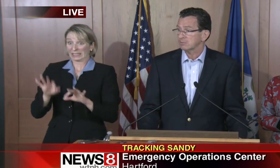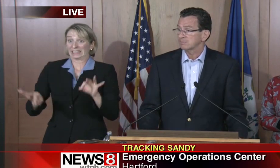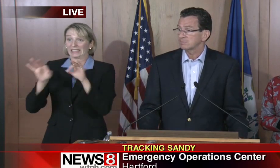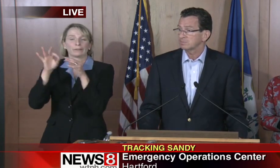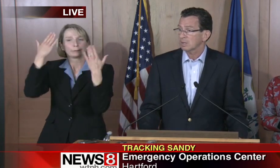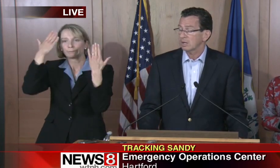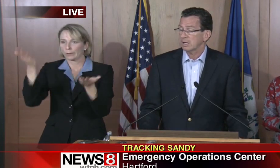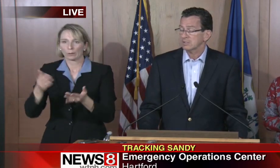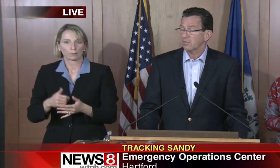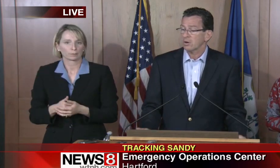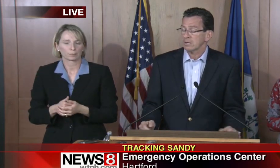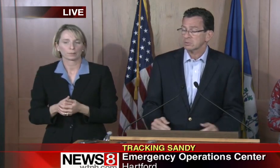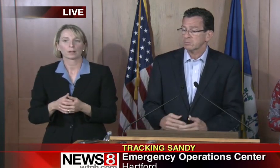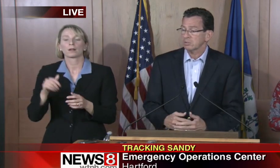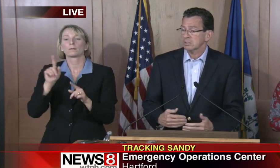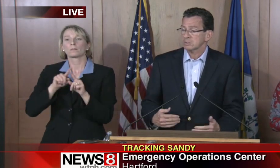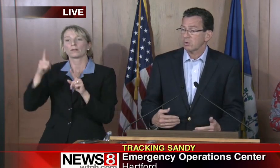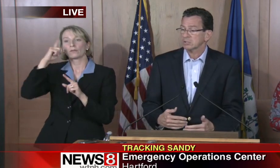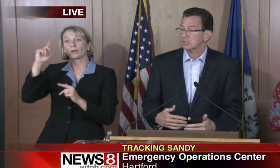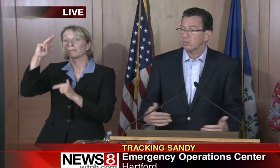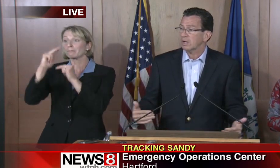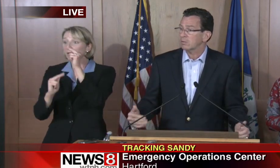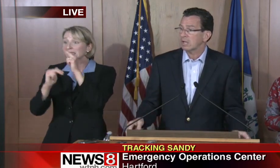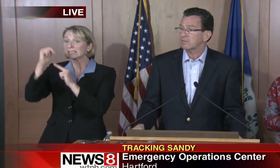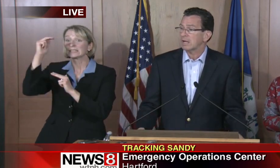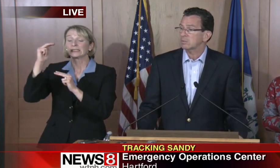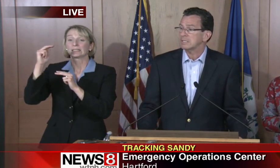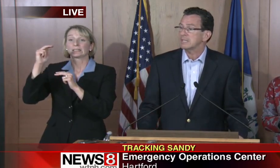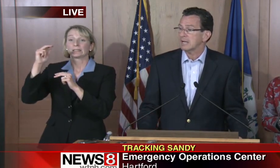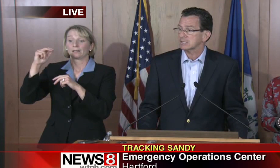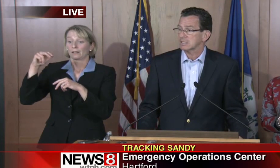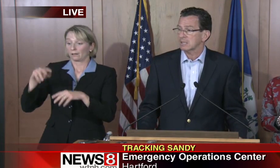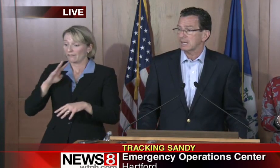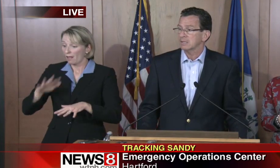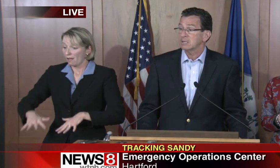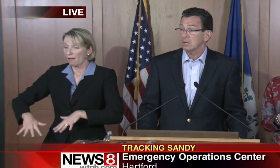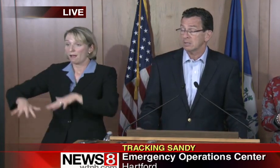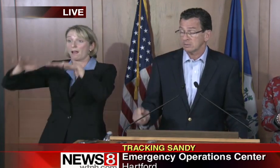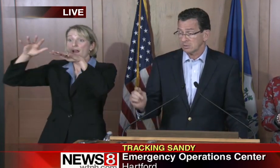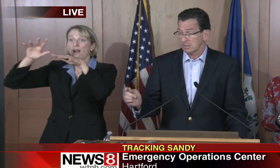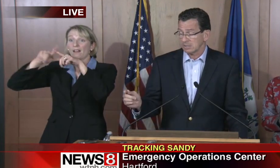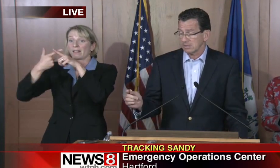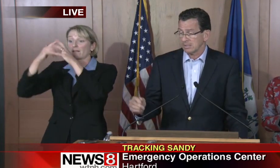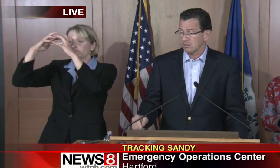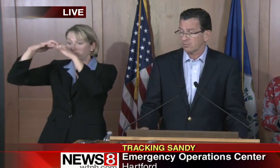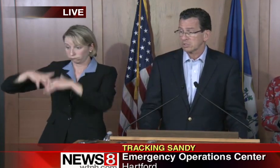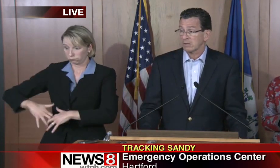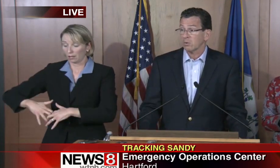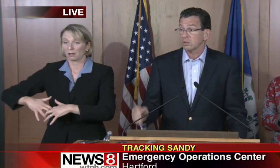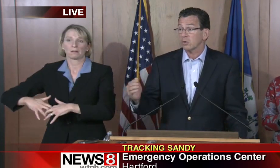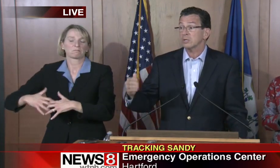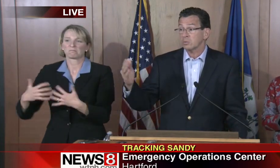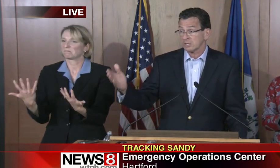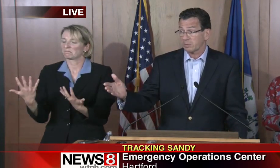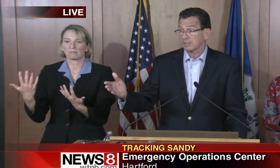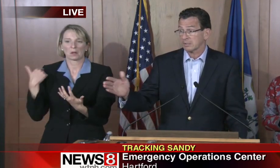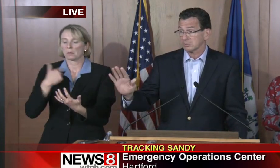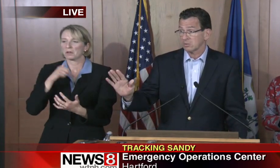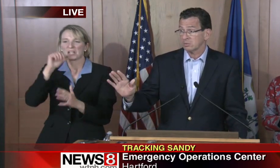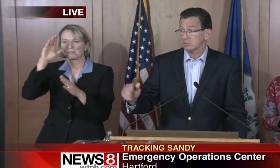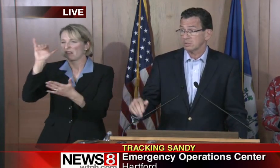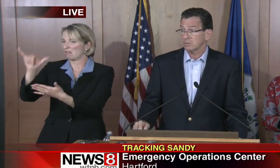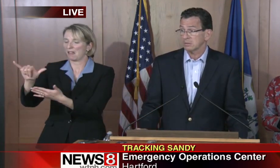to be seen. As far as buildings washing away, we did not see that in the first high water, nor did we